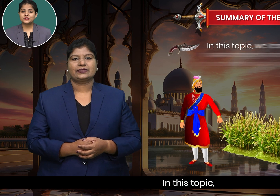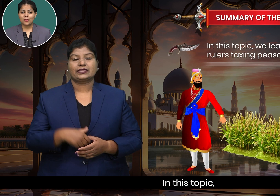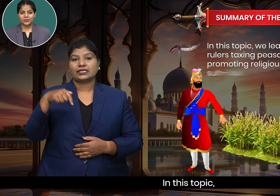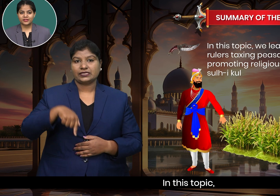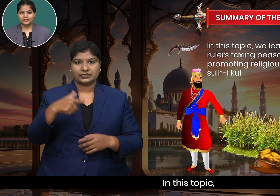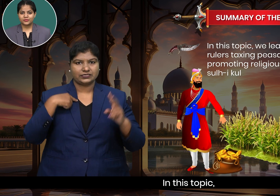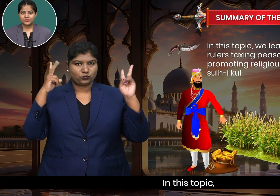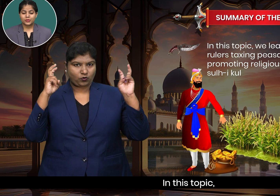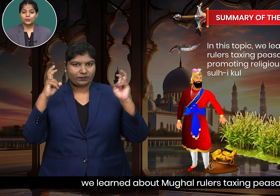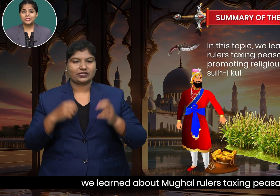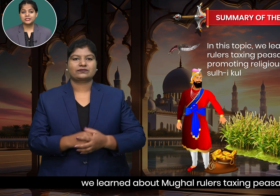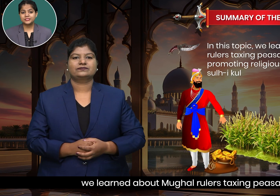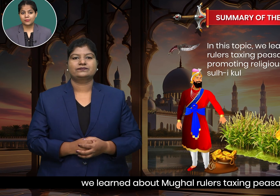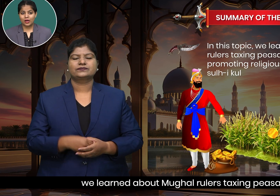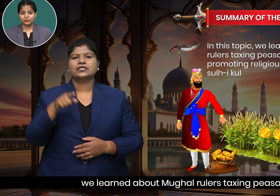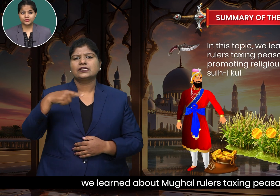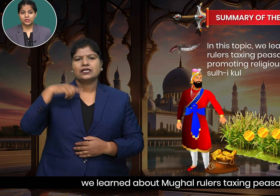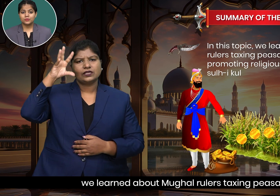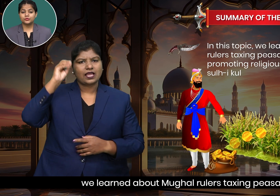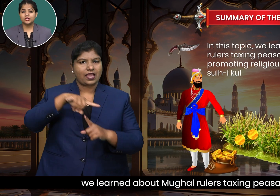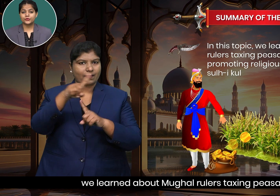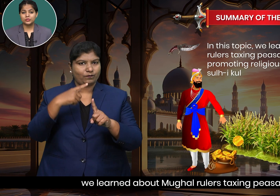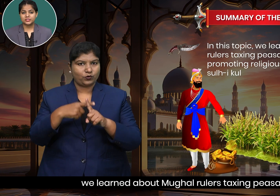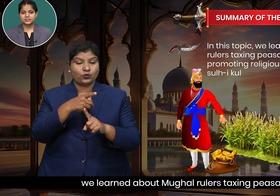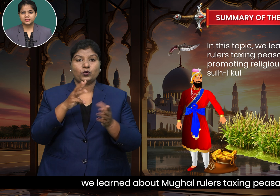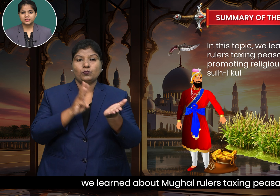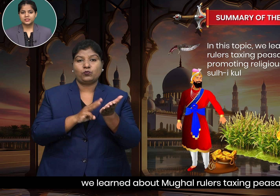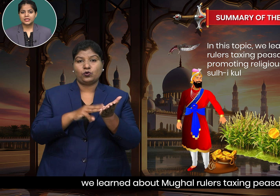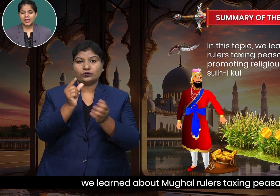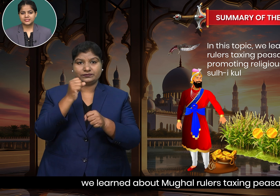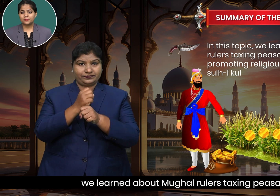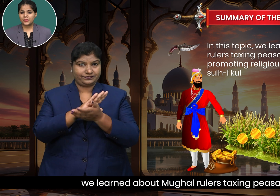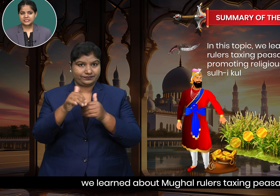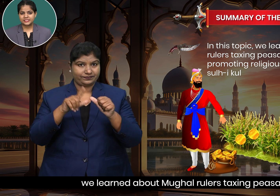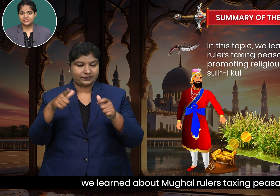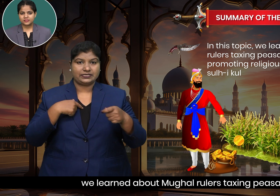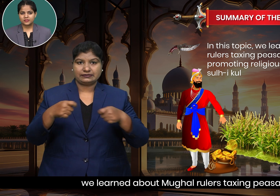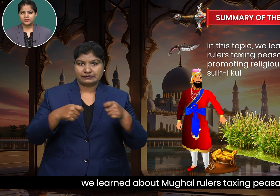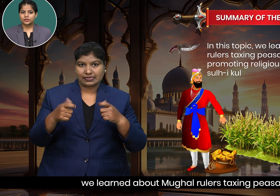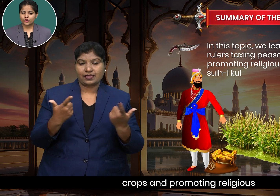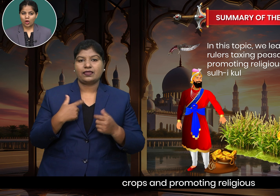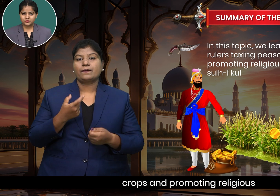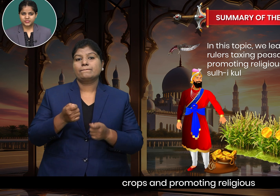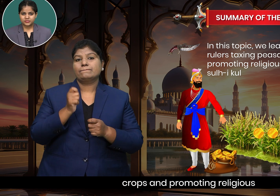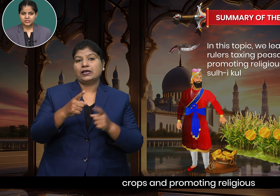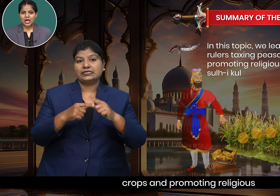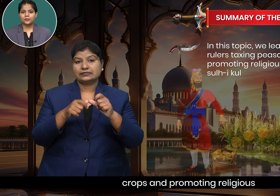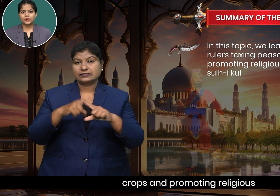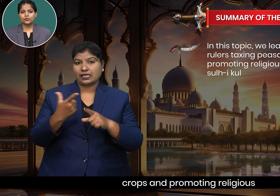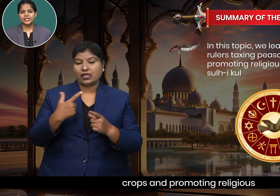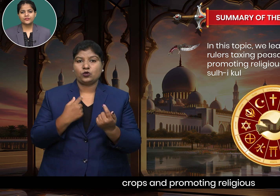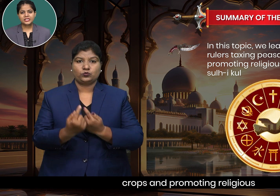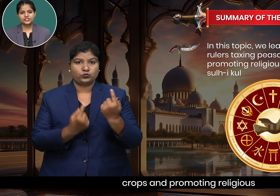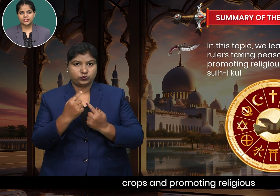In this topic, we learnt about Mughal rulers taxing peasants, crops,